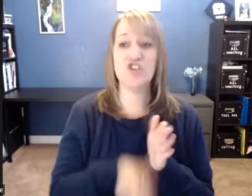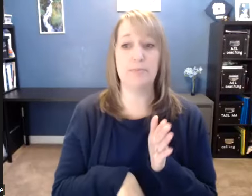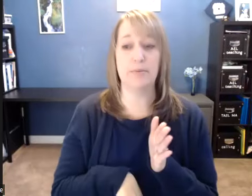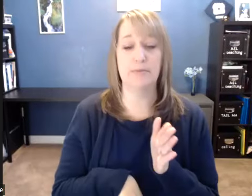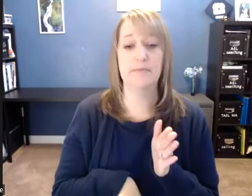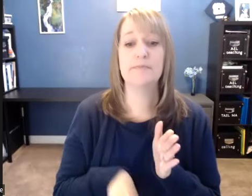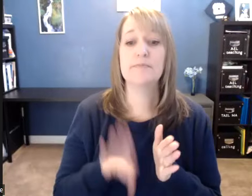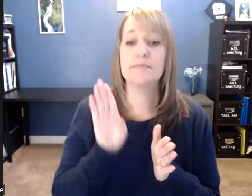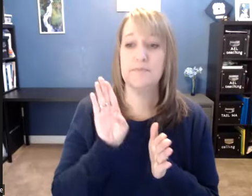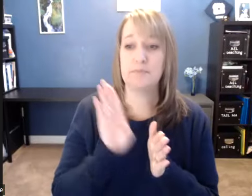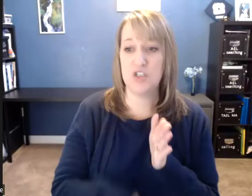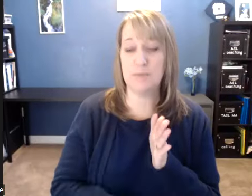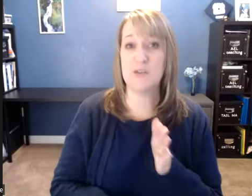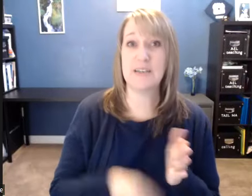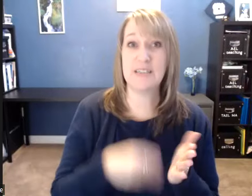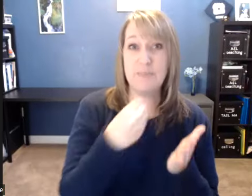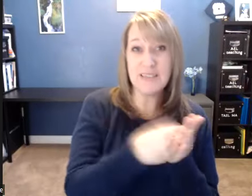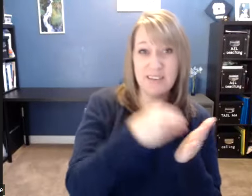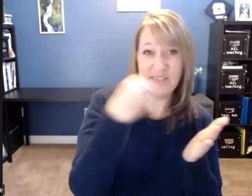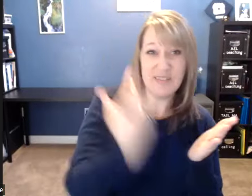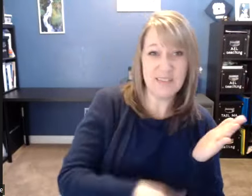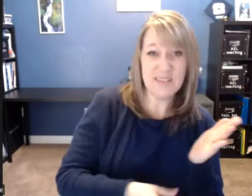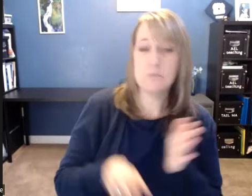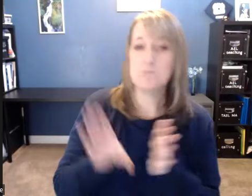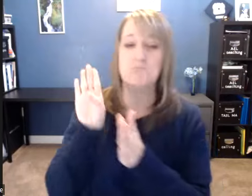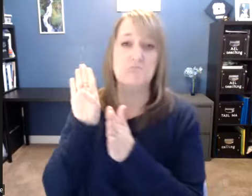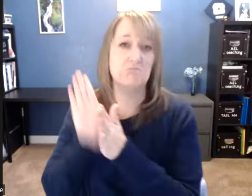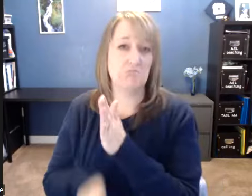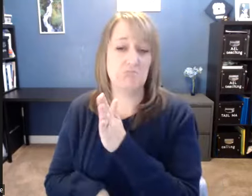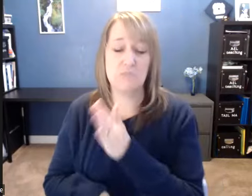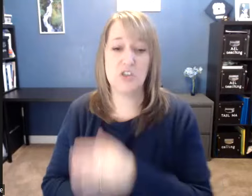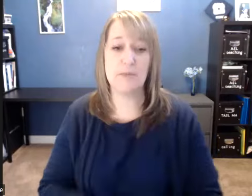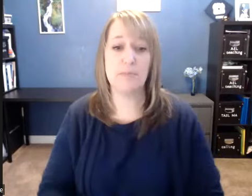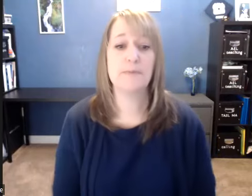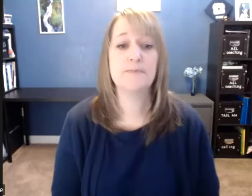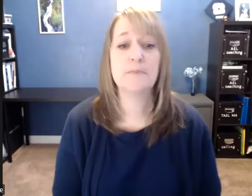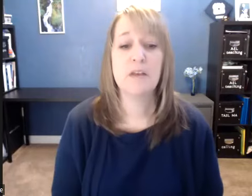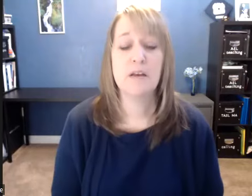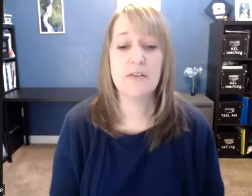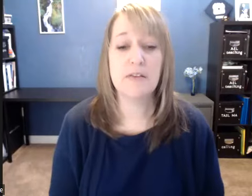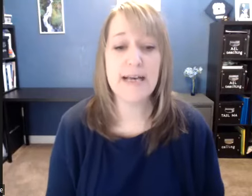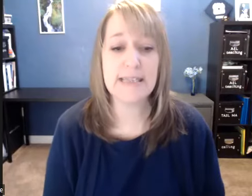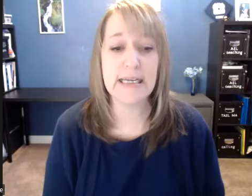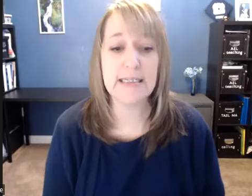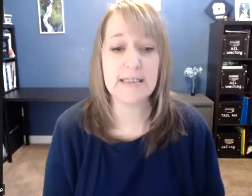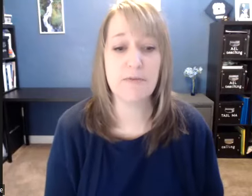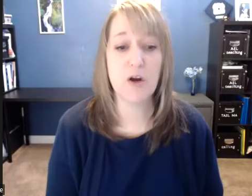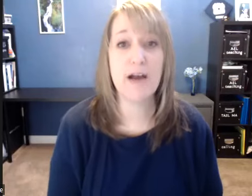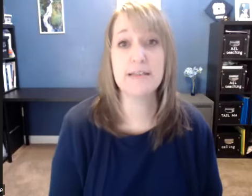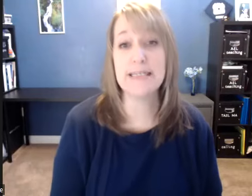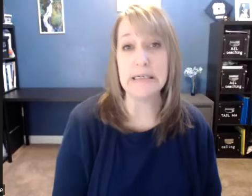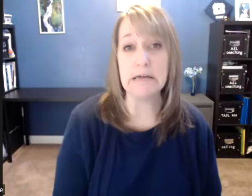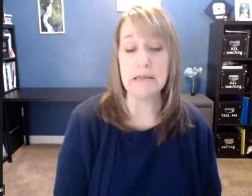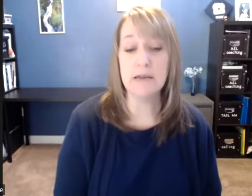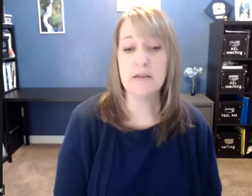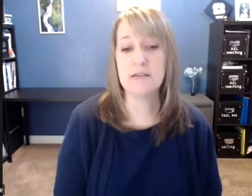Cheap. Cheap. So expensive, cheap. Then the last sign is the sign for until. This is